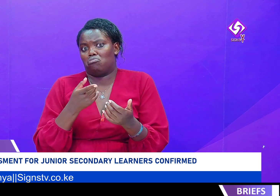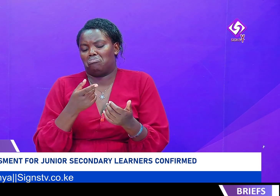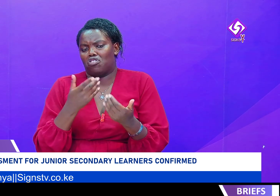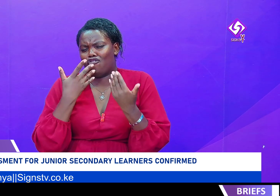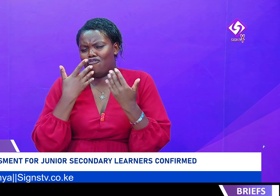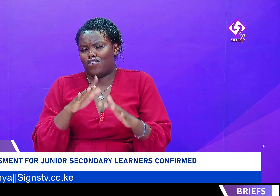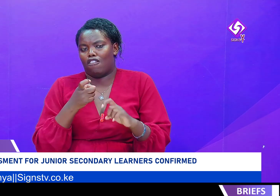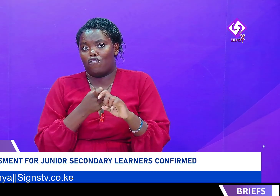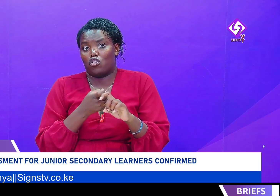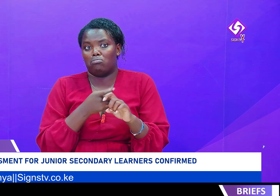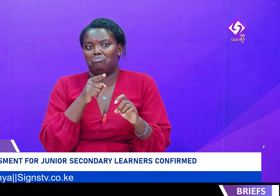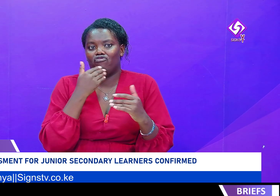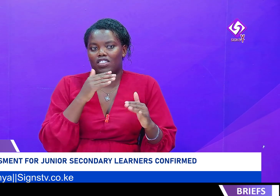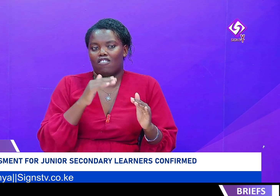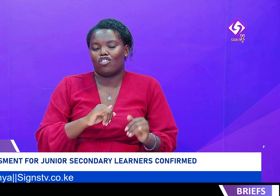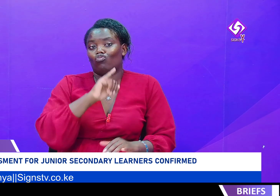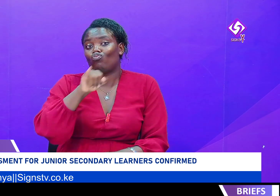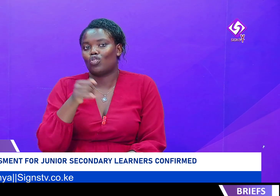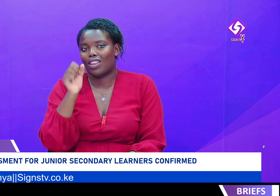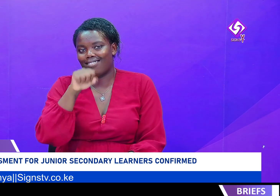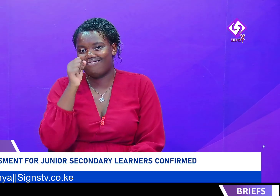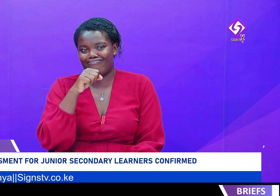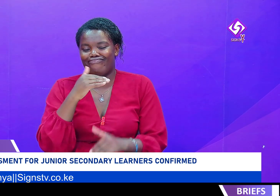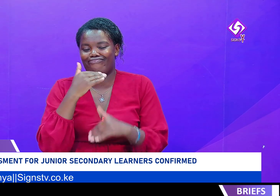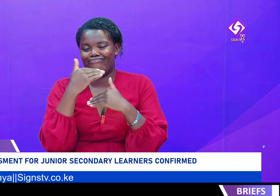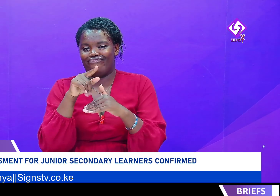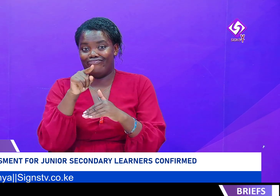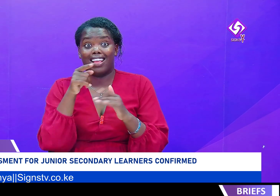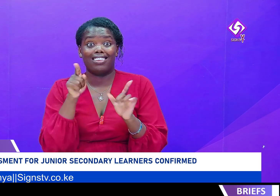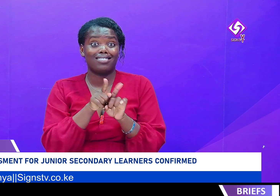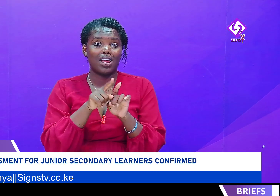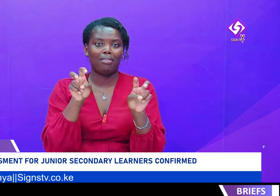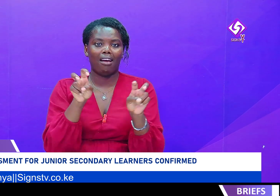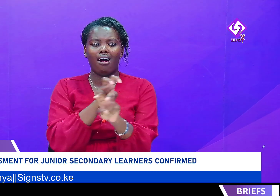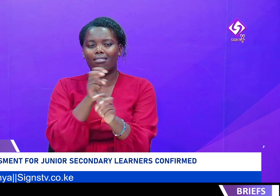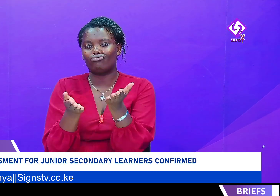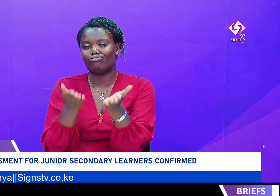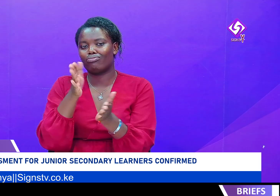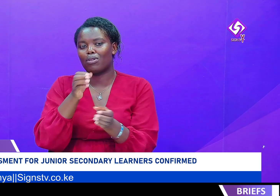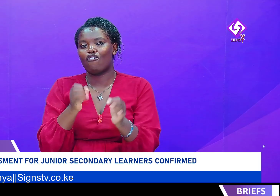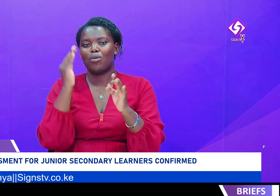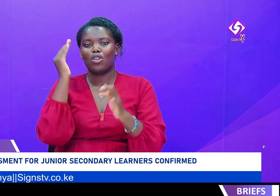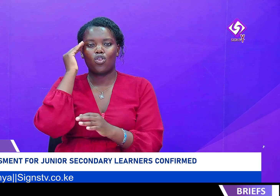to undertake the national examination that marks the end of their junior secondary school JSS phase.